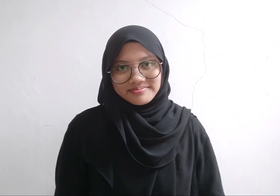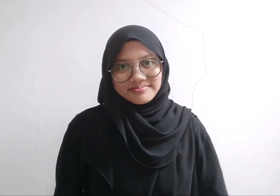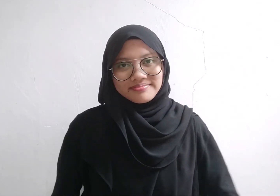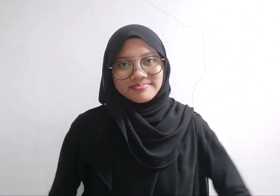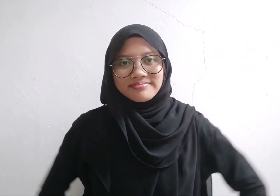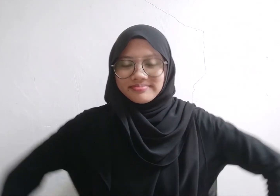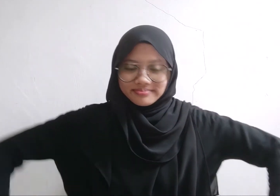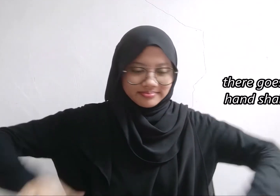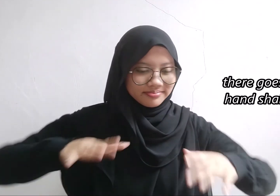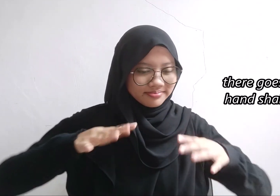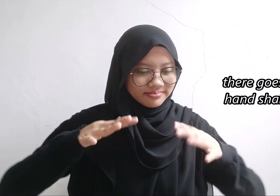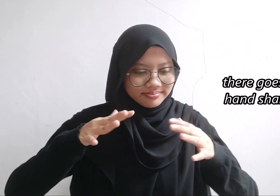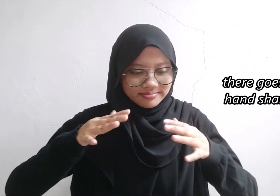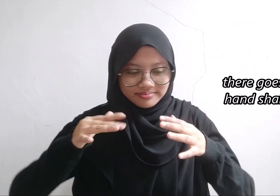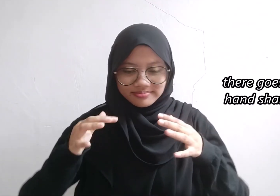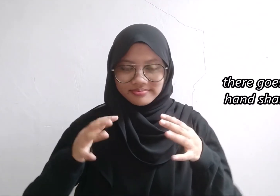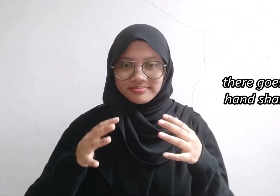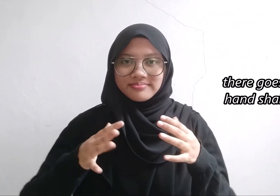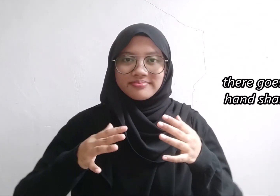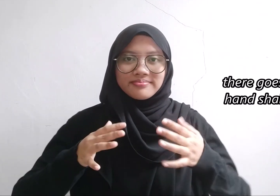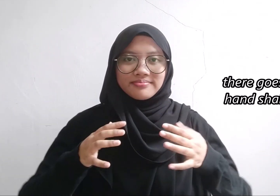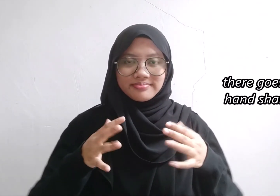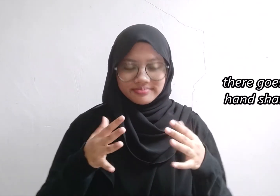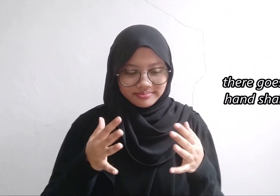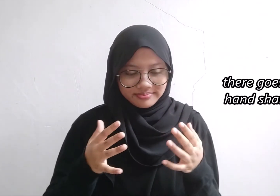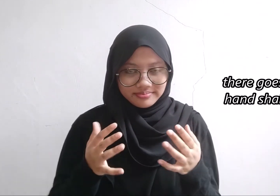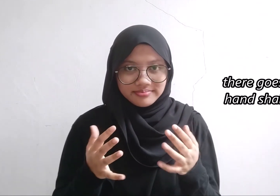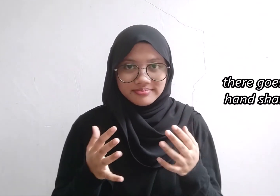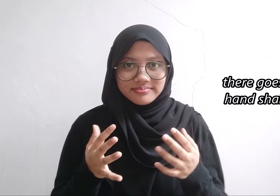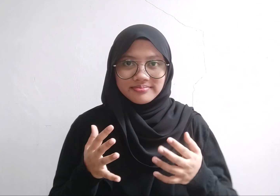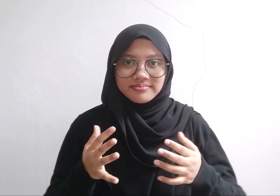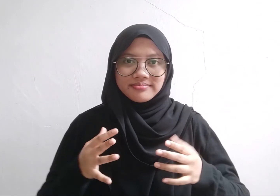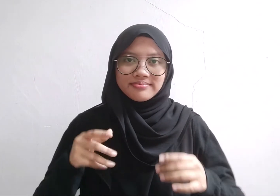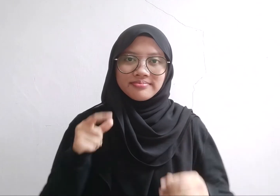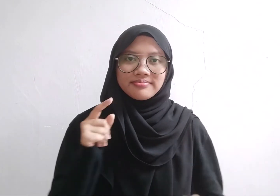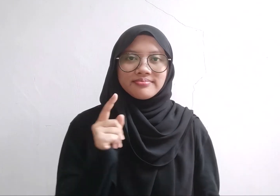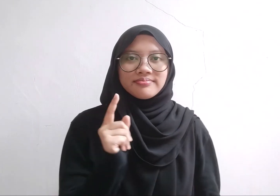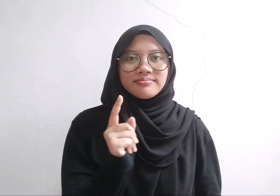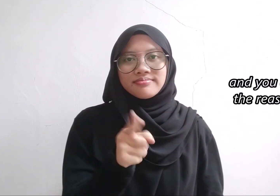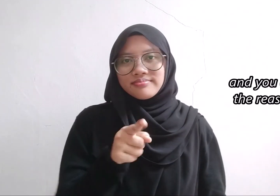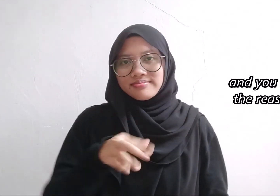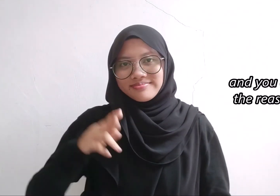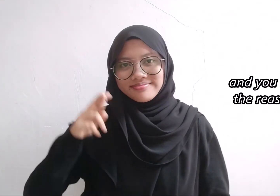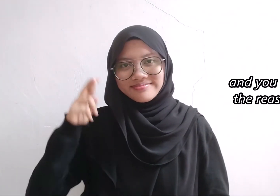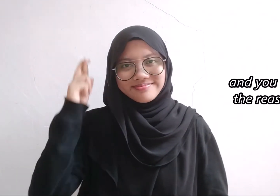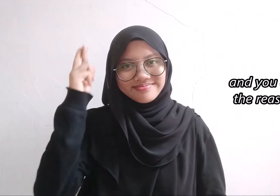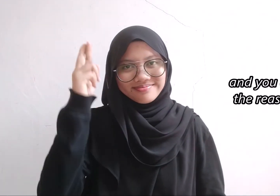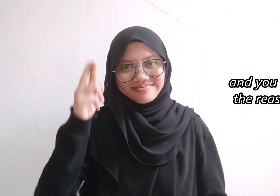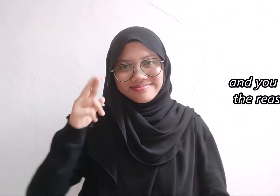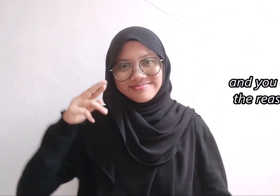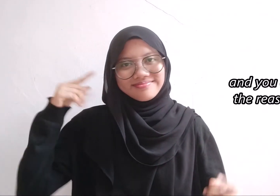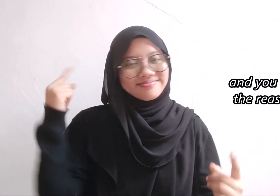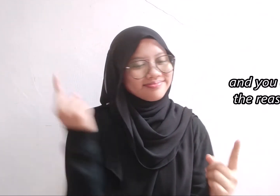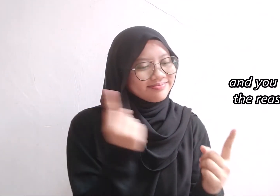There goes my head shaking And you are the reason